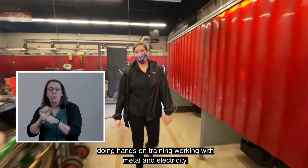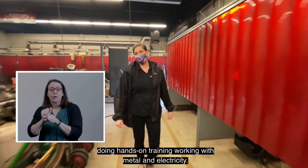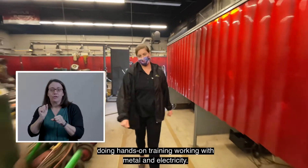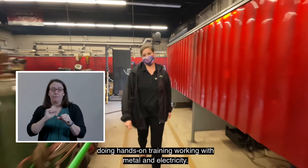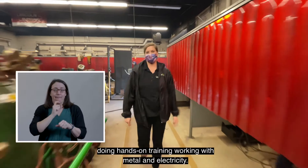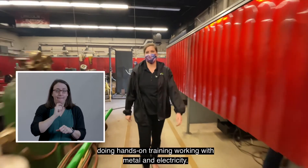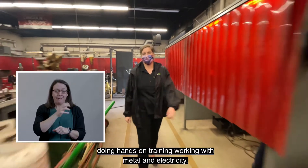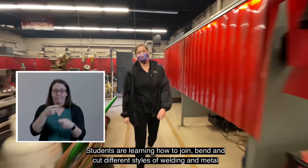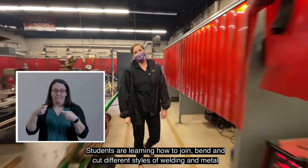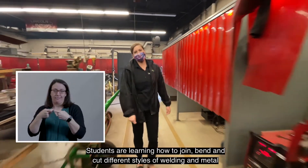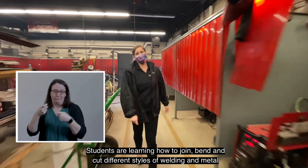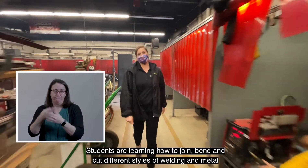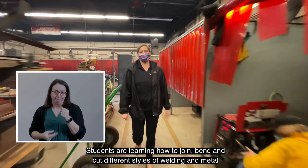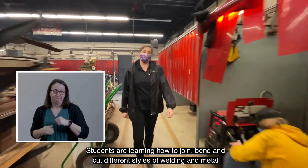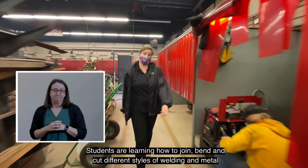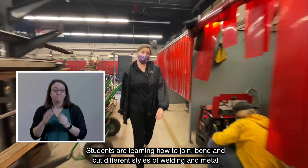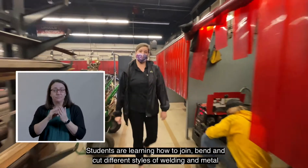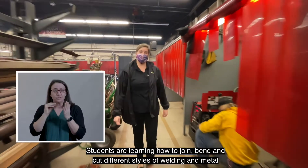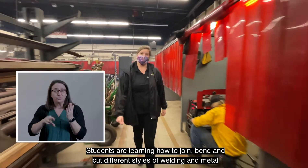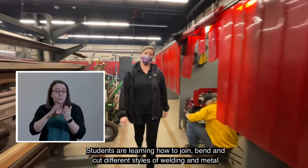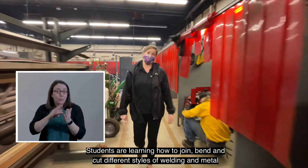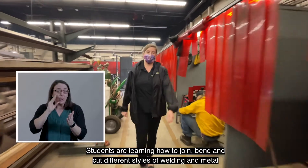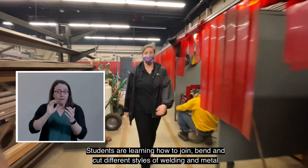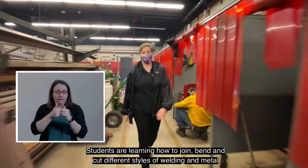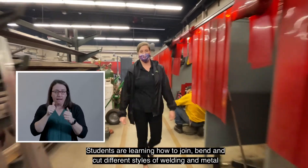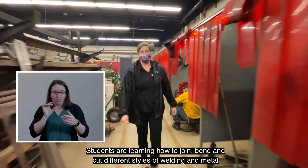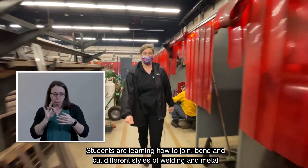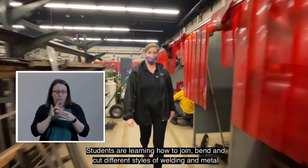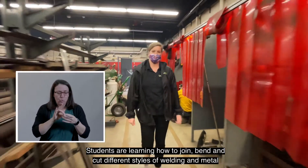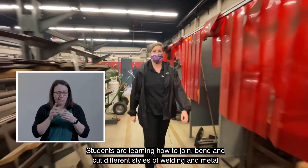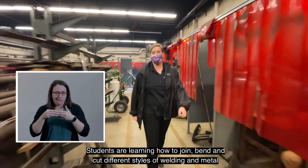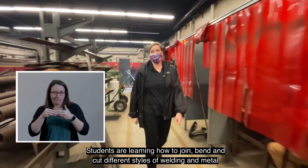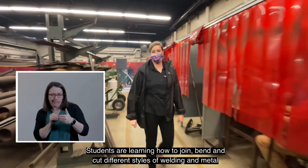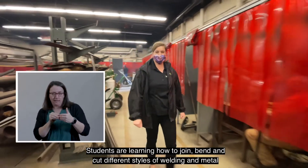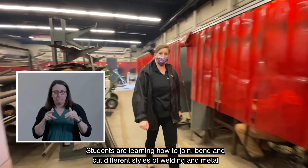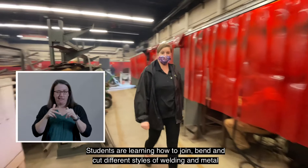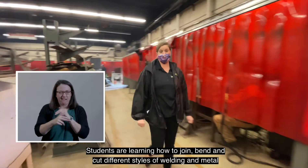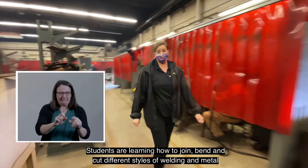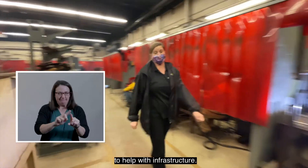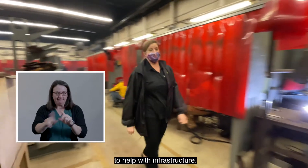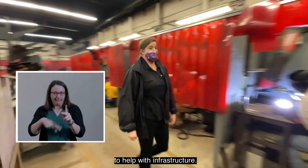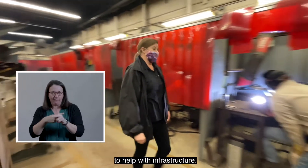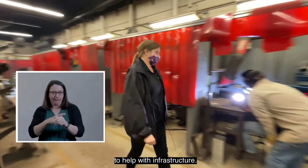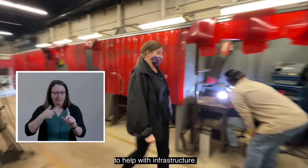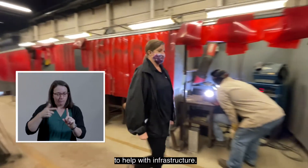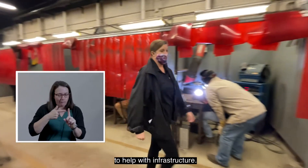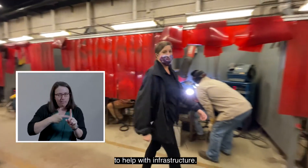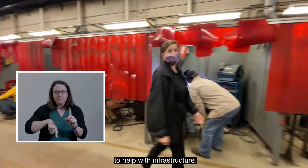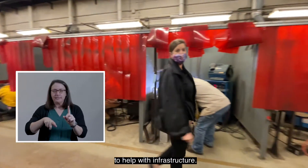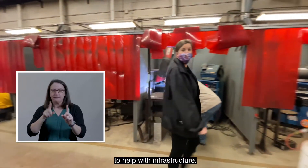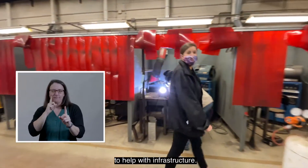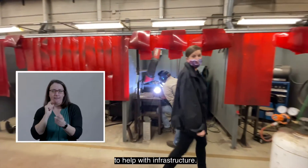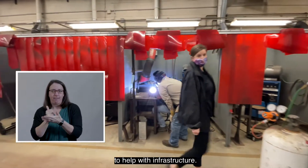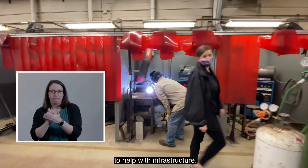metal and electricity. Students are learning how to join, bend, and cut different styles of welding and metal